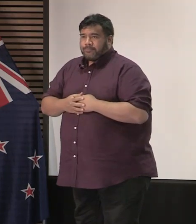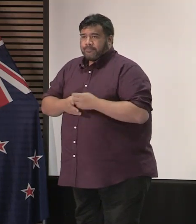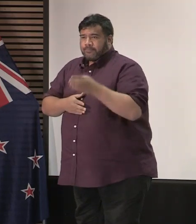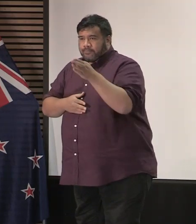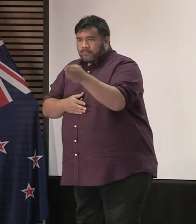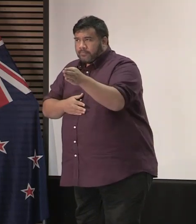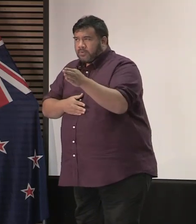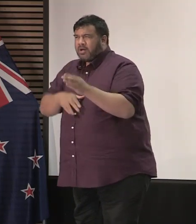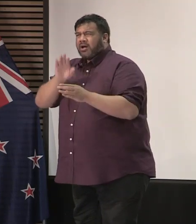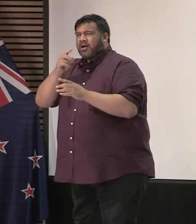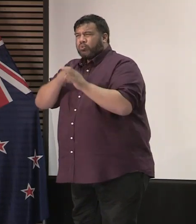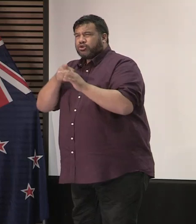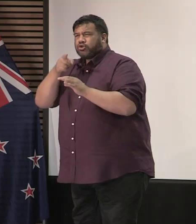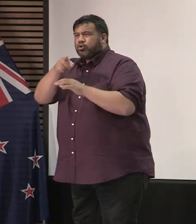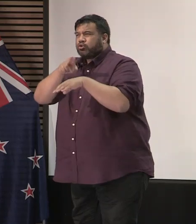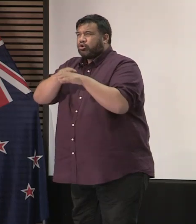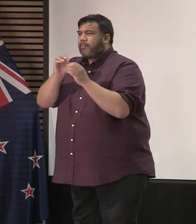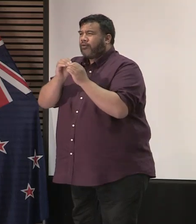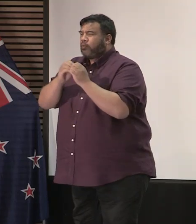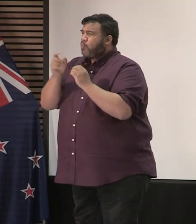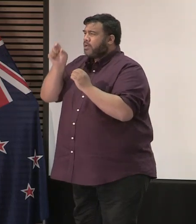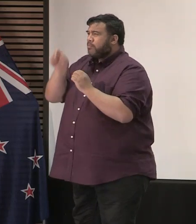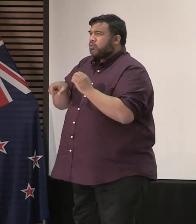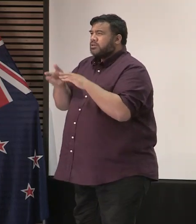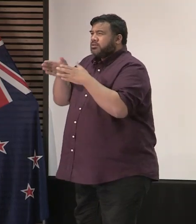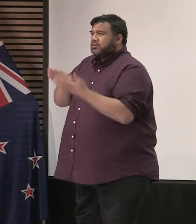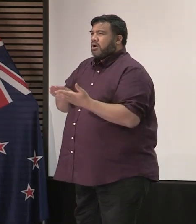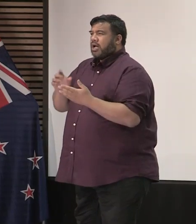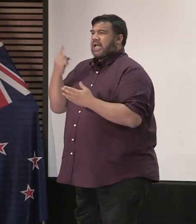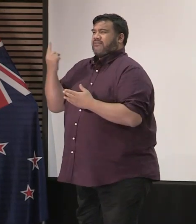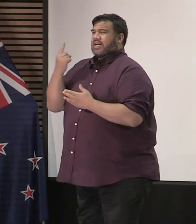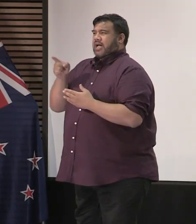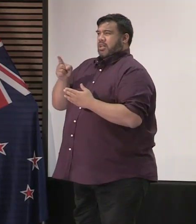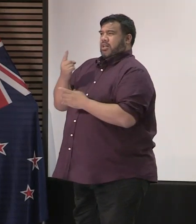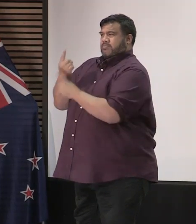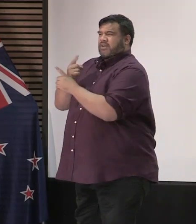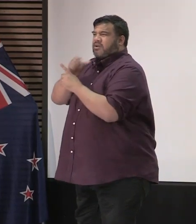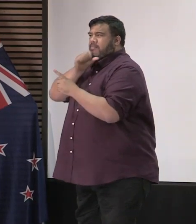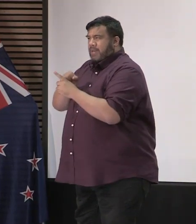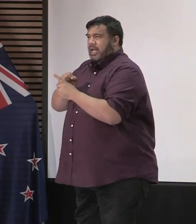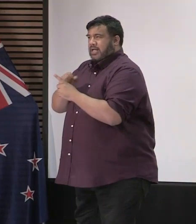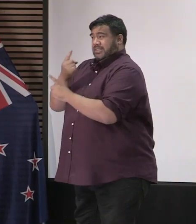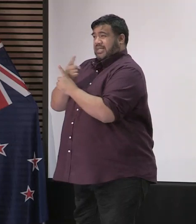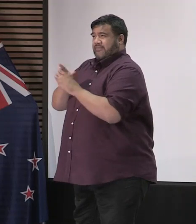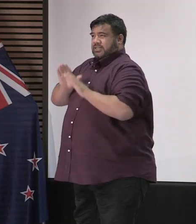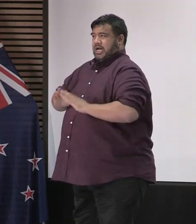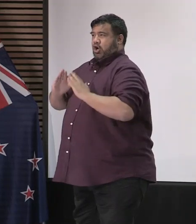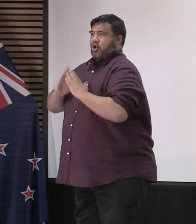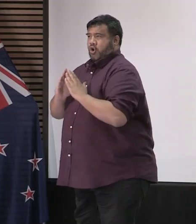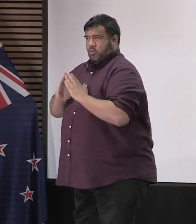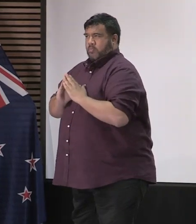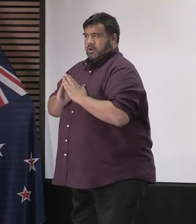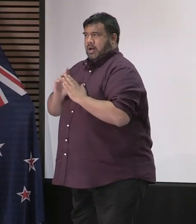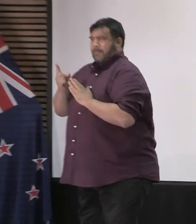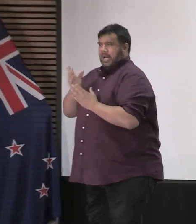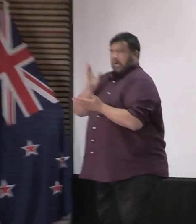front. The death in the Cargill, we understand it was a man who was in self-isolation who had been diagnosed with COVID-19. Why is he not being counted as one